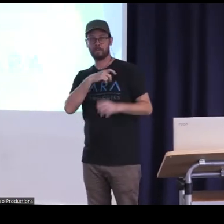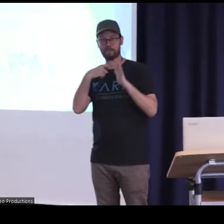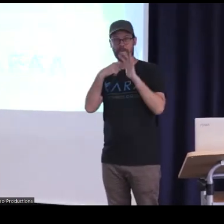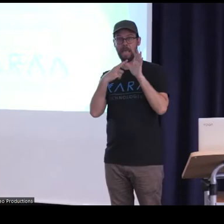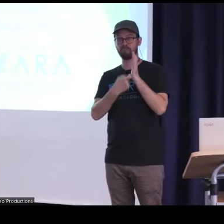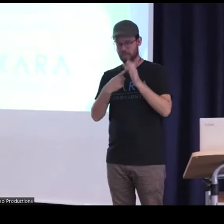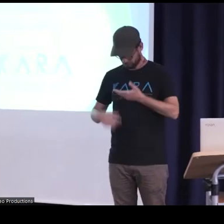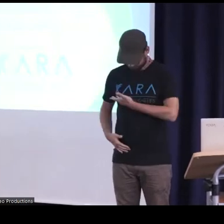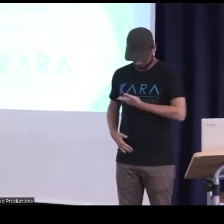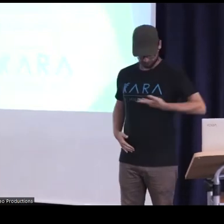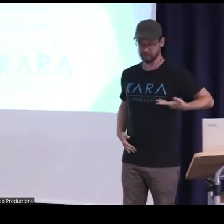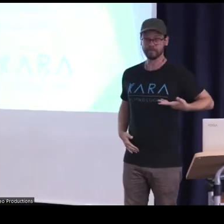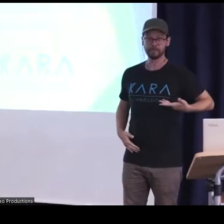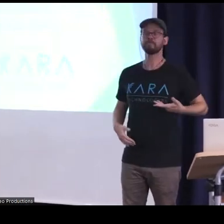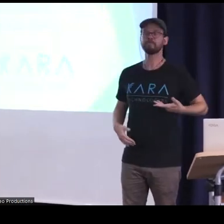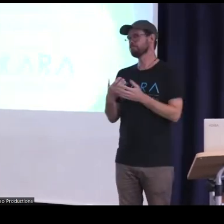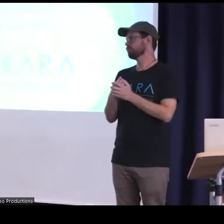And I've been asked by Cara,